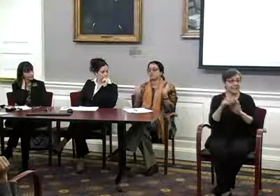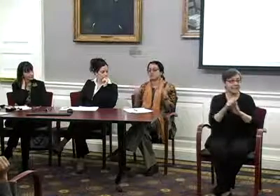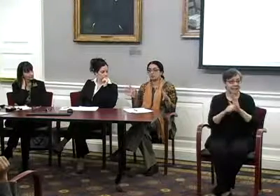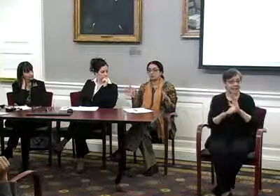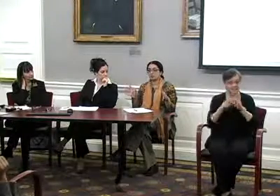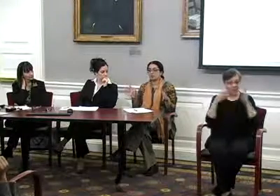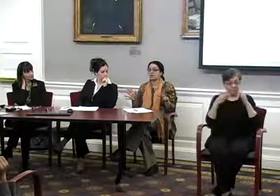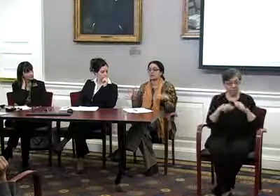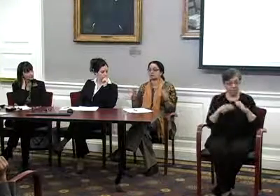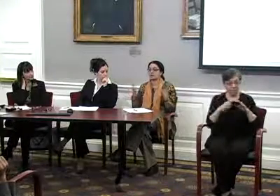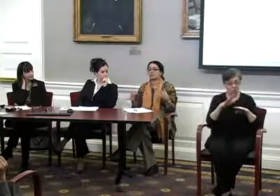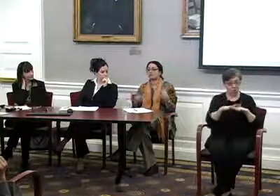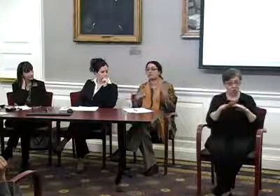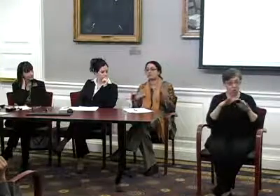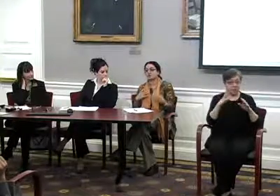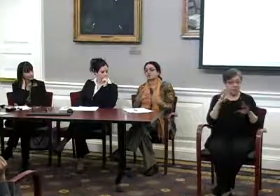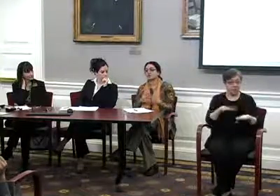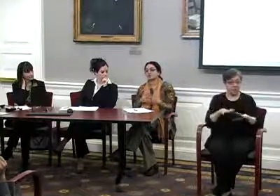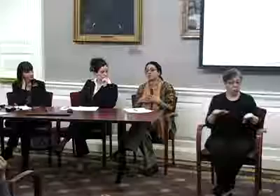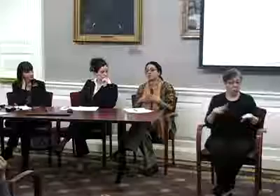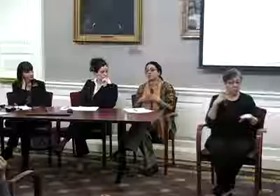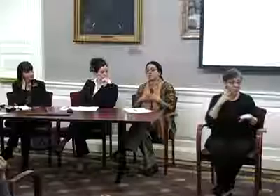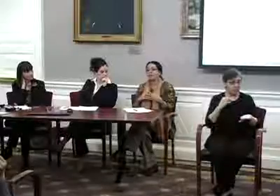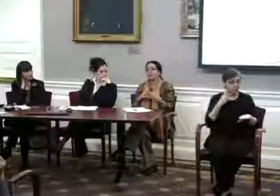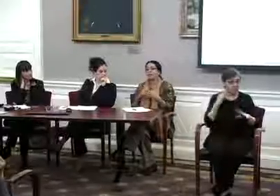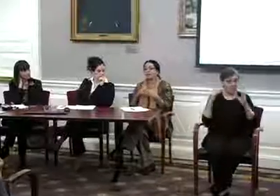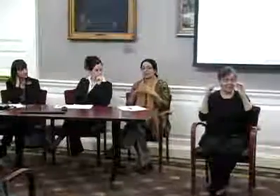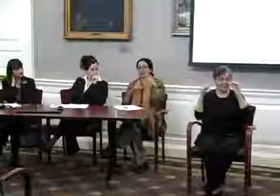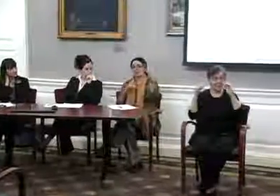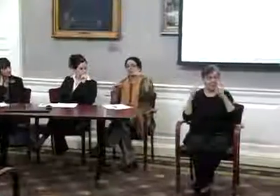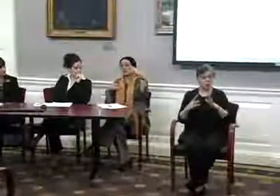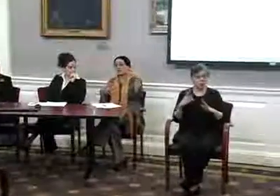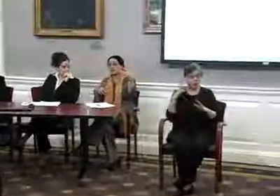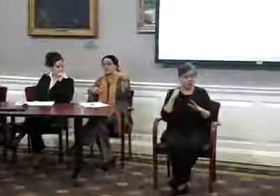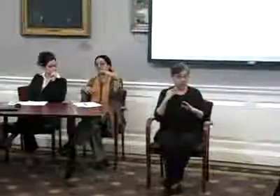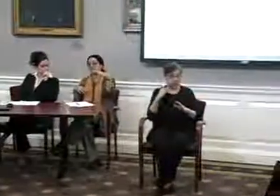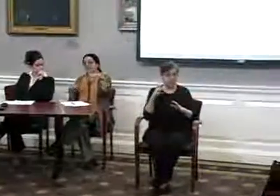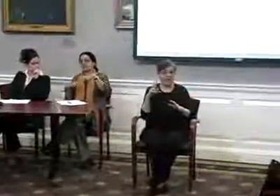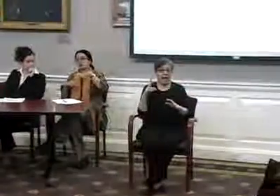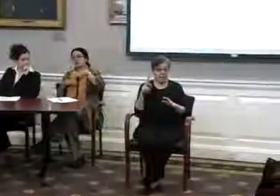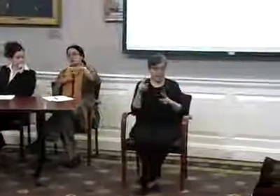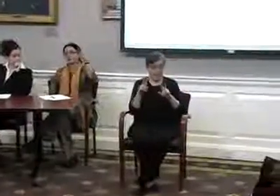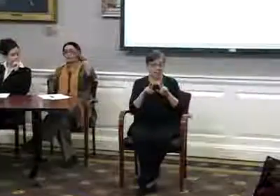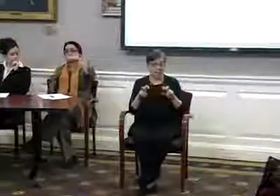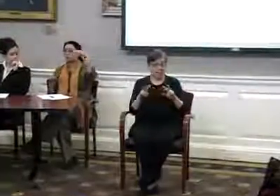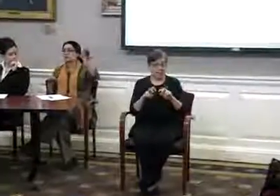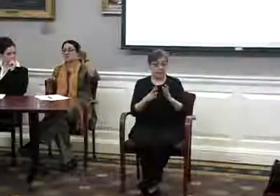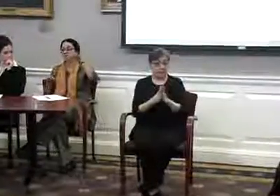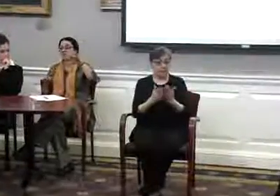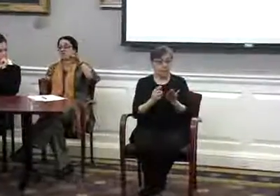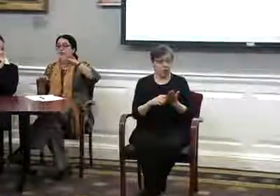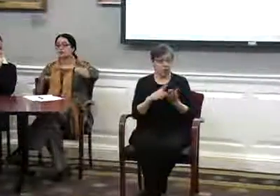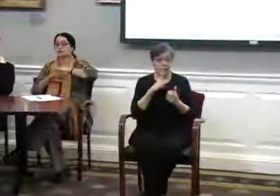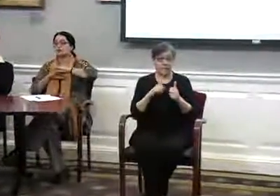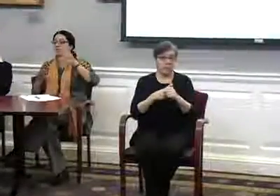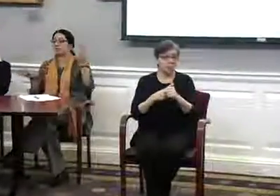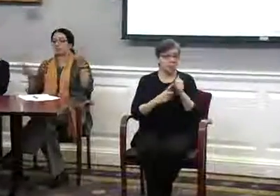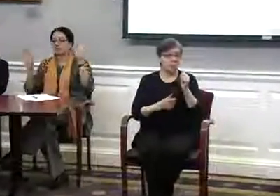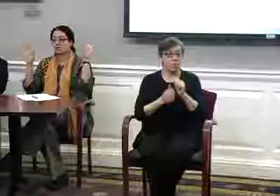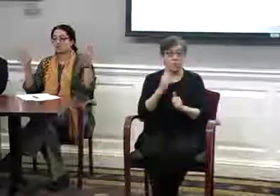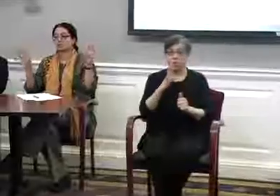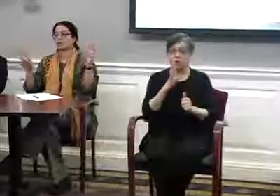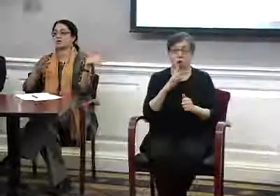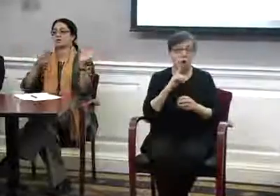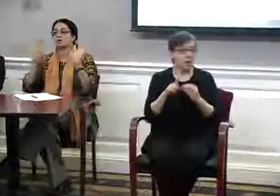states' children's experiences with human rights, teachers' experiences. And I did an analysis of the textbooks. And the first most talked about issue across